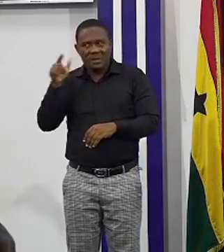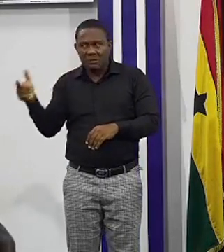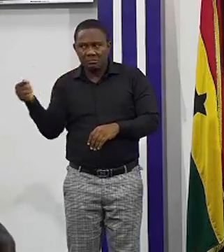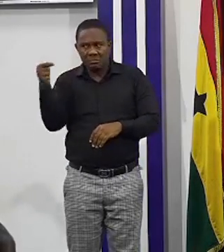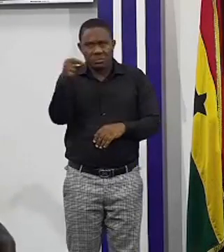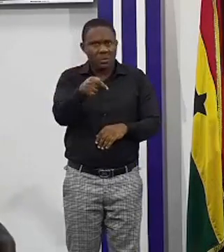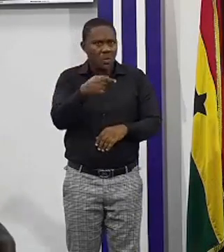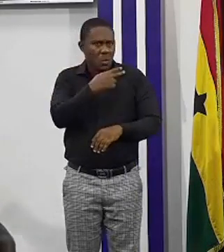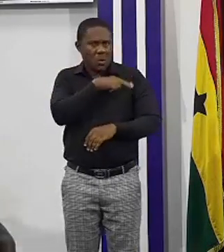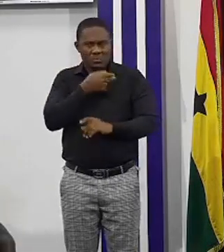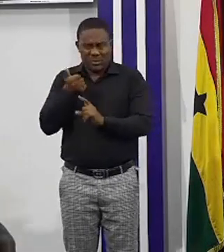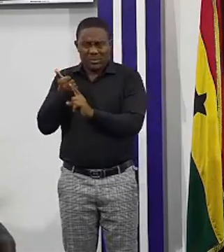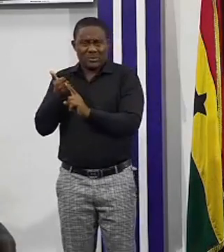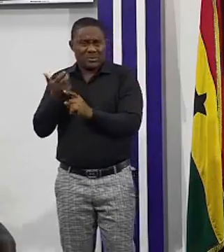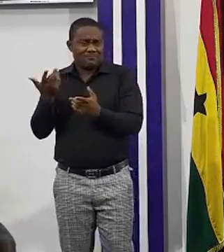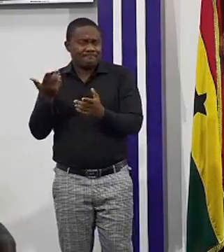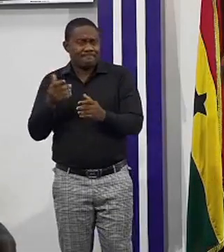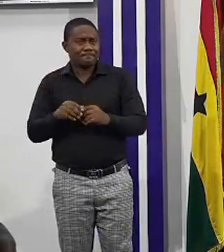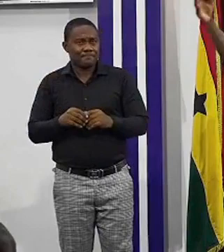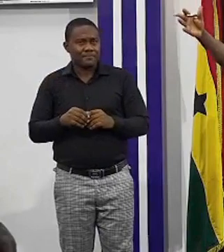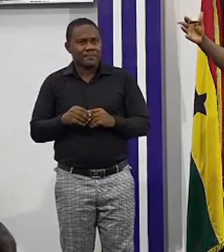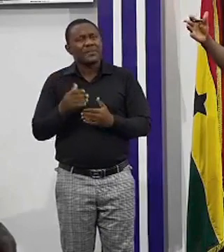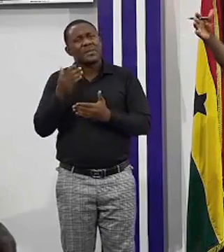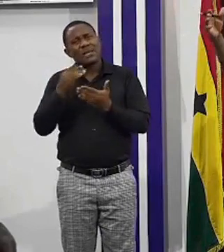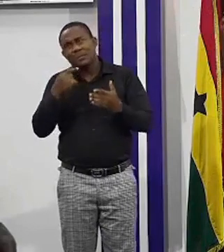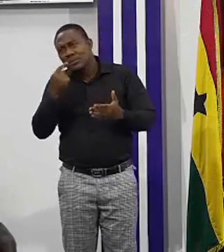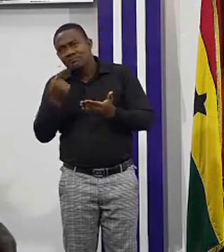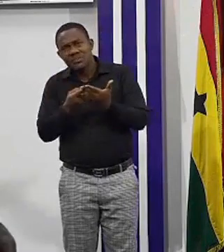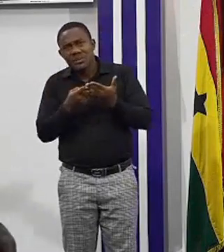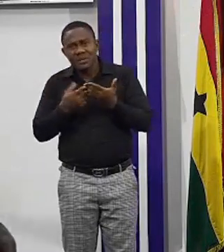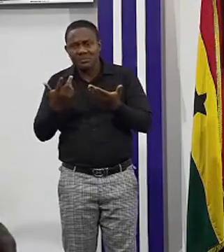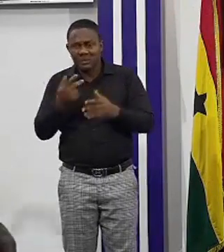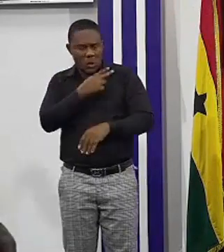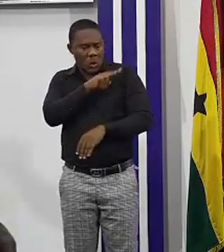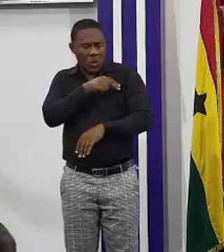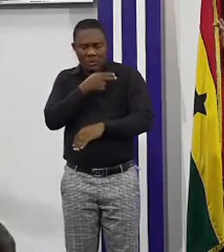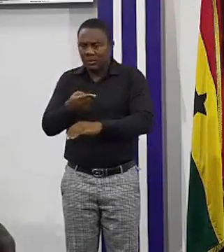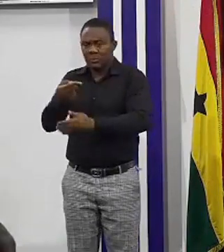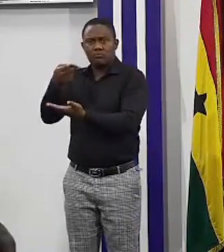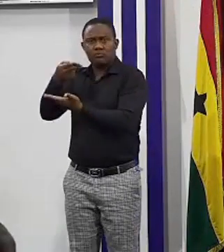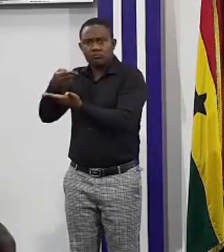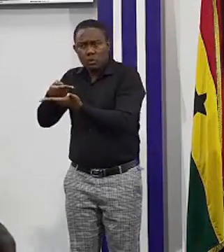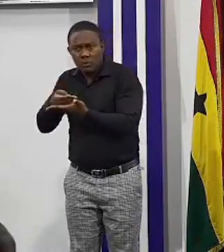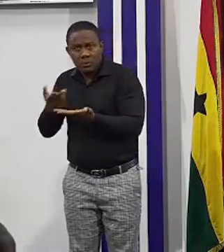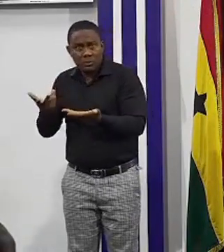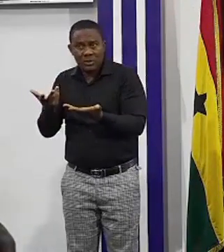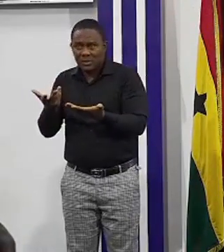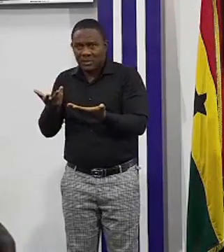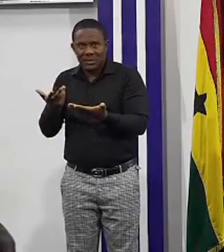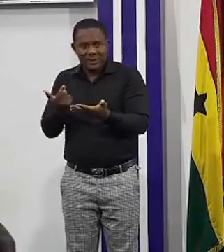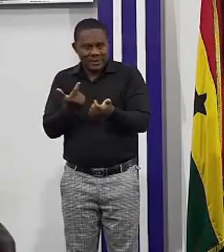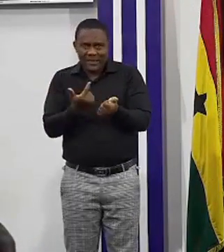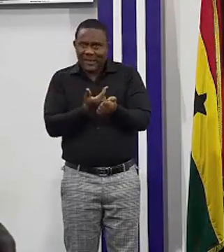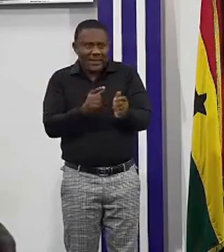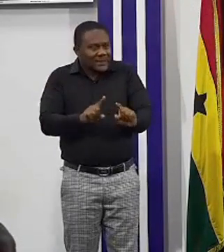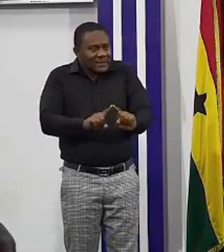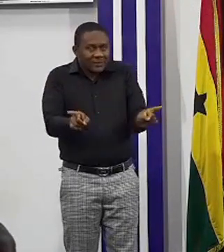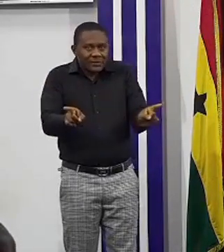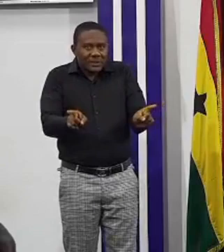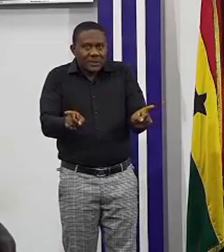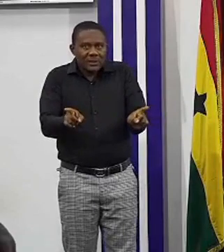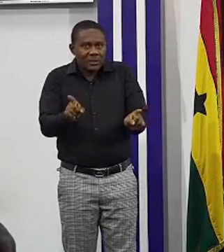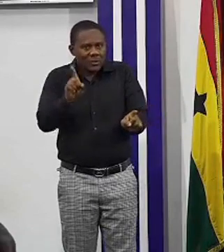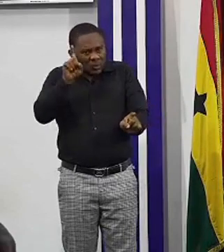jurisdictions, while they are talking about hospitalization rate and how many people are on ventilators, Ghana's approach is to do an enhanced